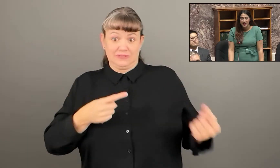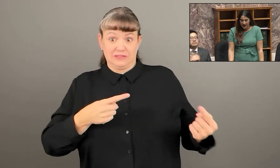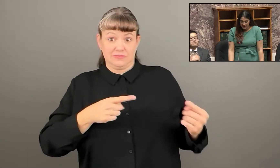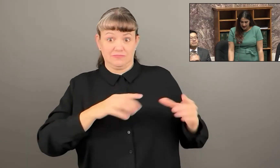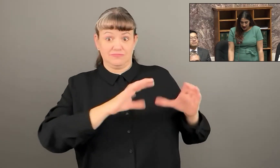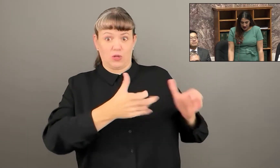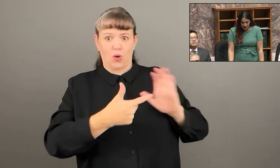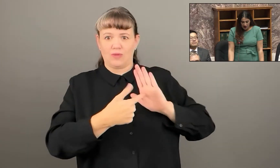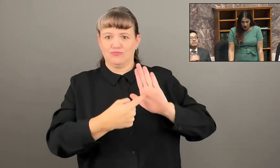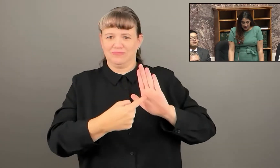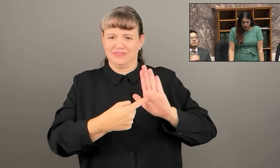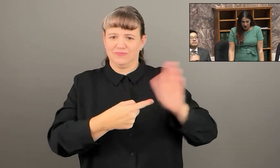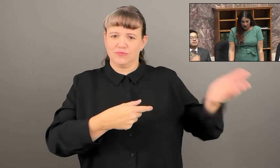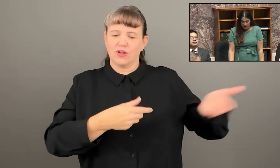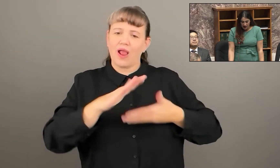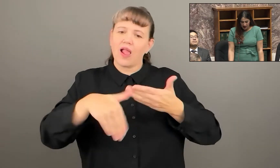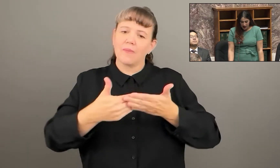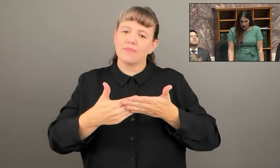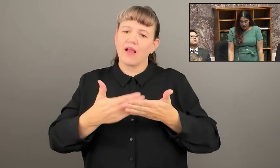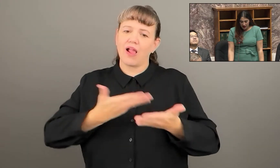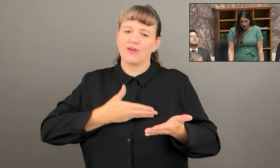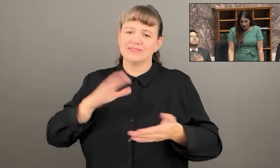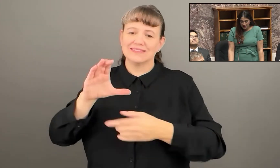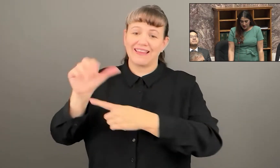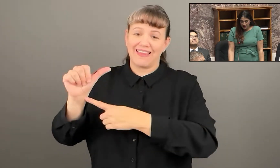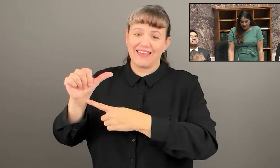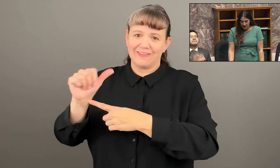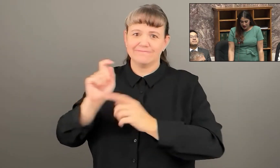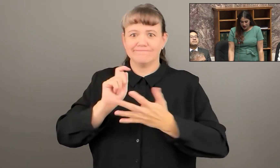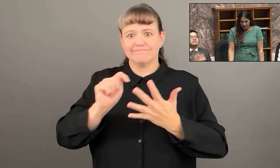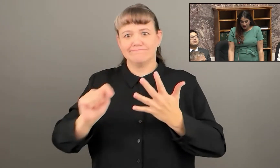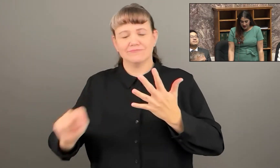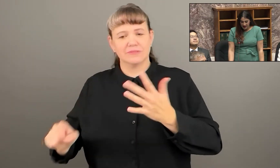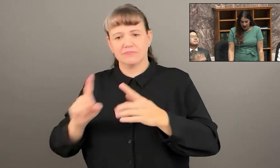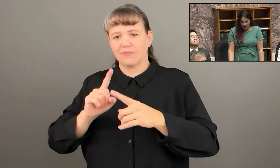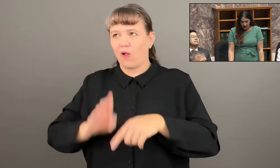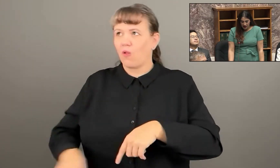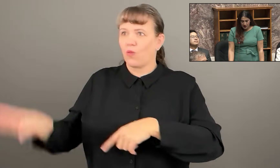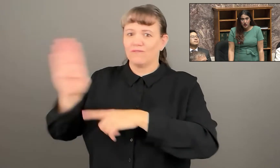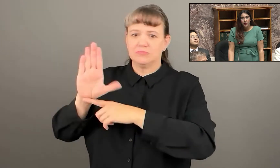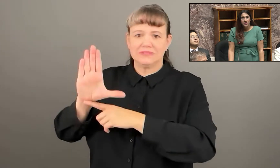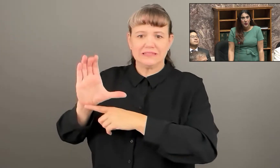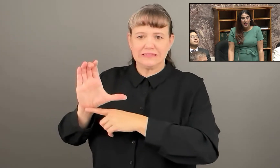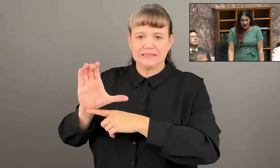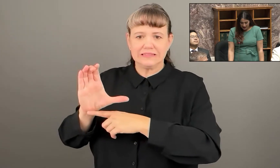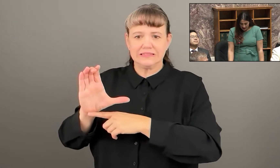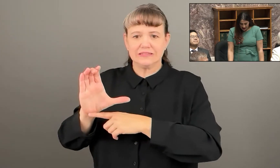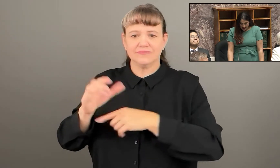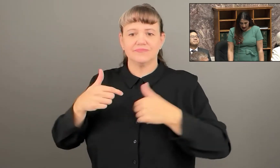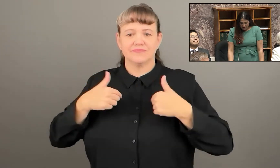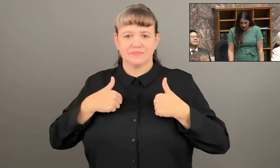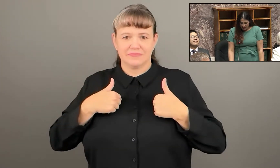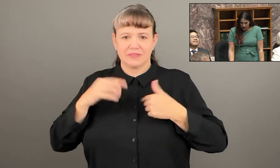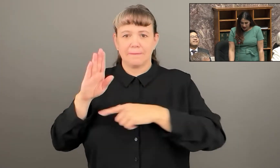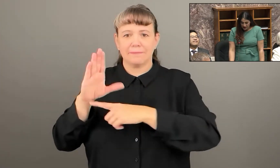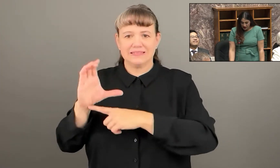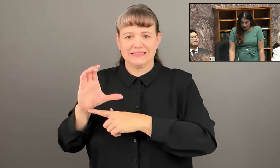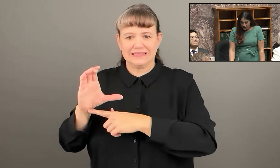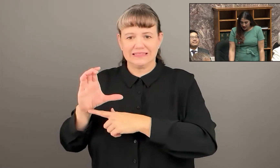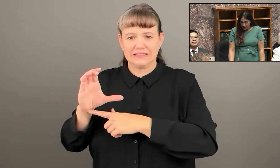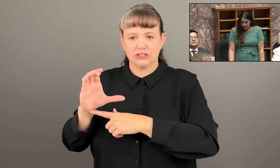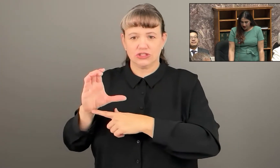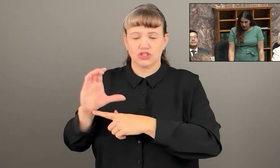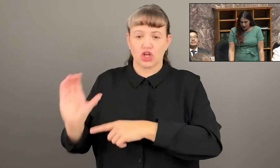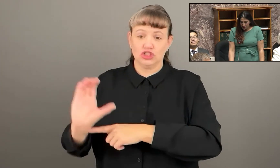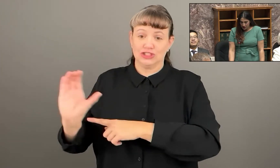our CAs from across British Columbia, better known as BC Conservative CA Super Squad. Gathered here in